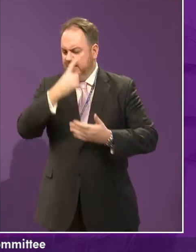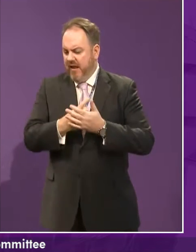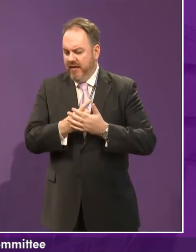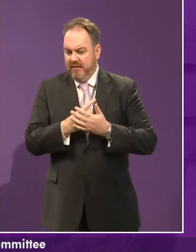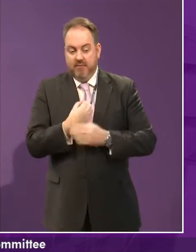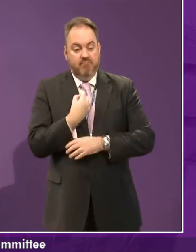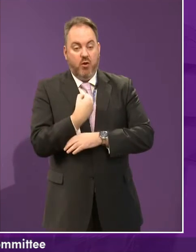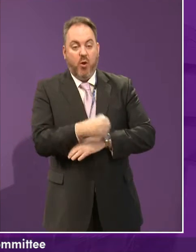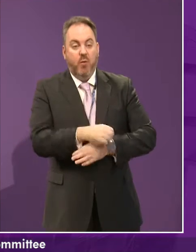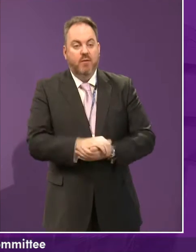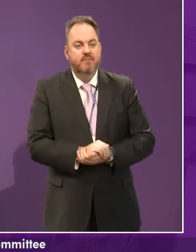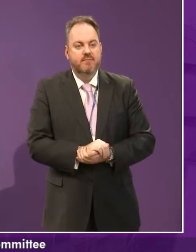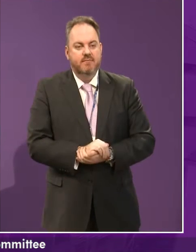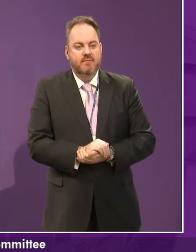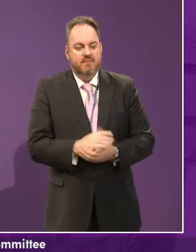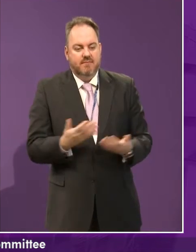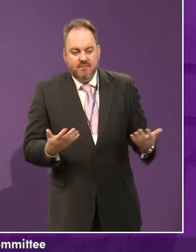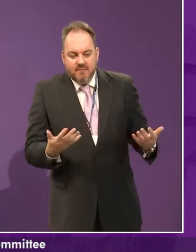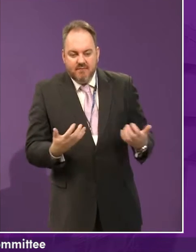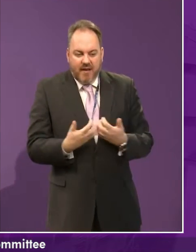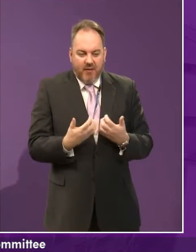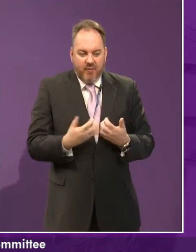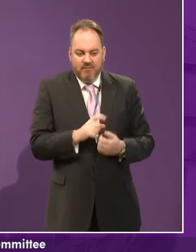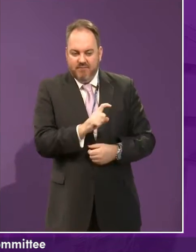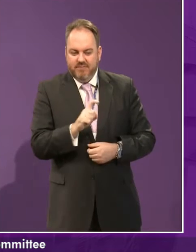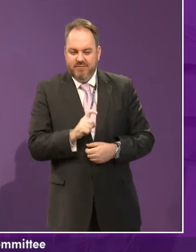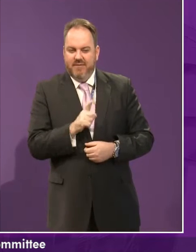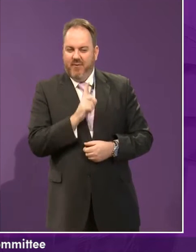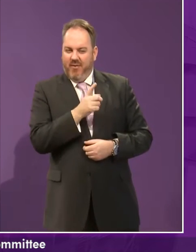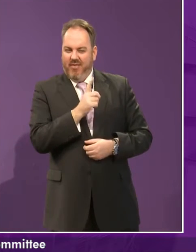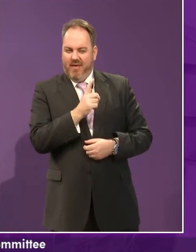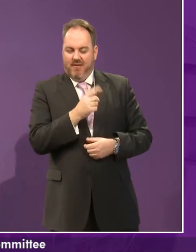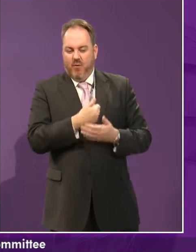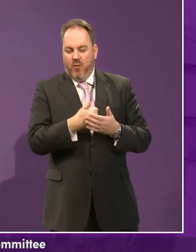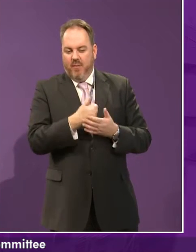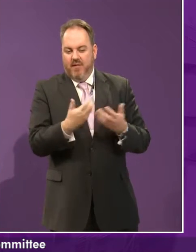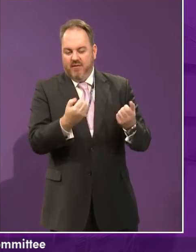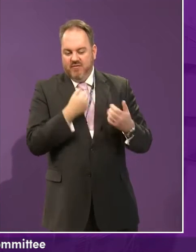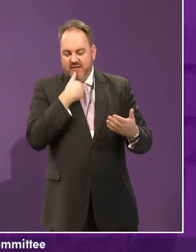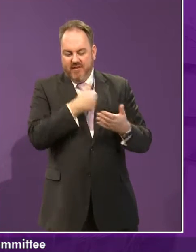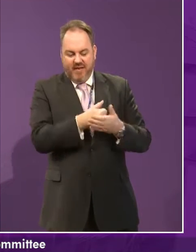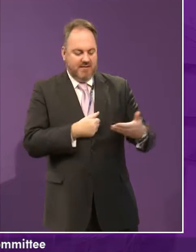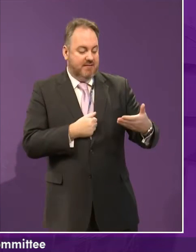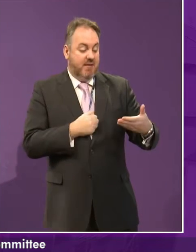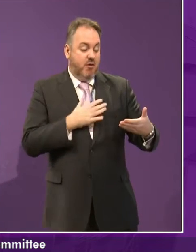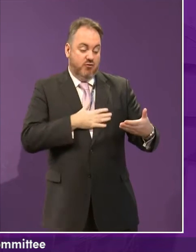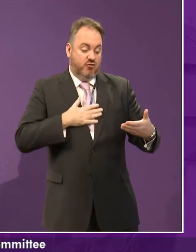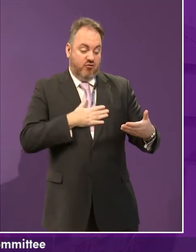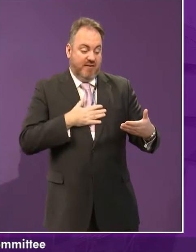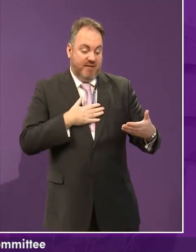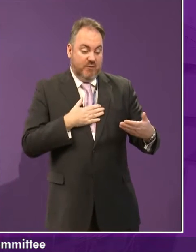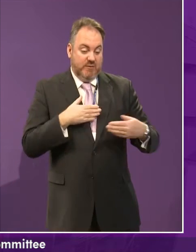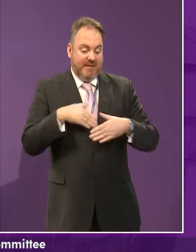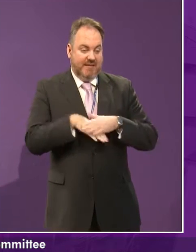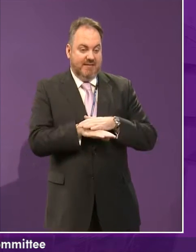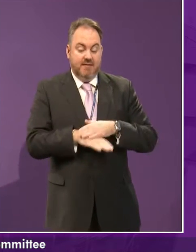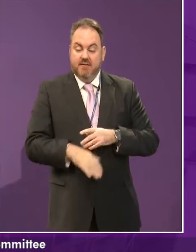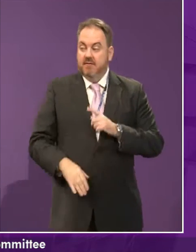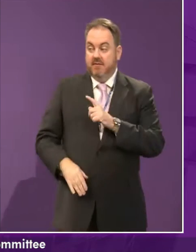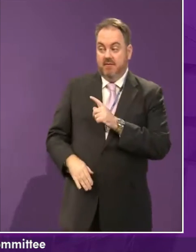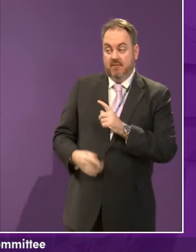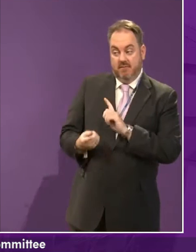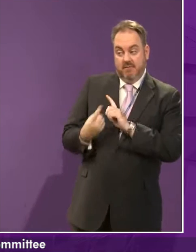what we scored and put positive and so on. It's simply a letter that comes back saying, sorry. Well, it wouldn't be it at the University of Aberdeen because Right, so there's a